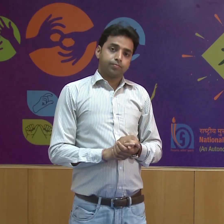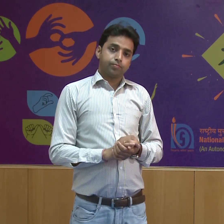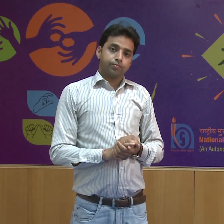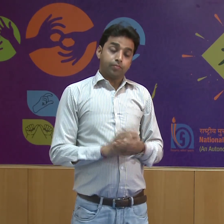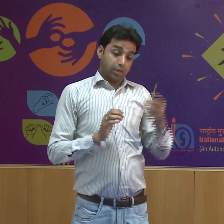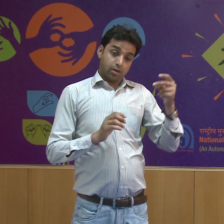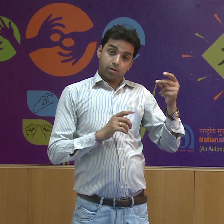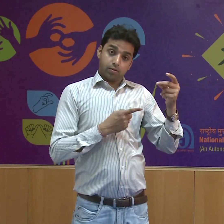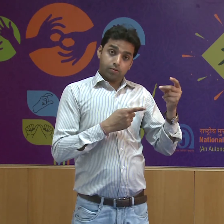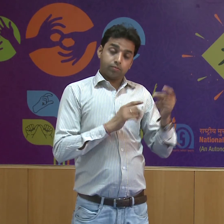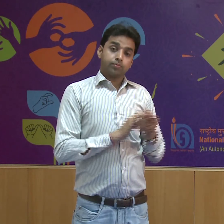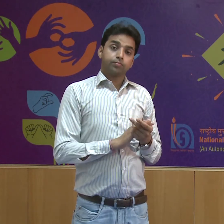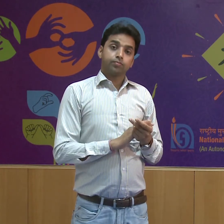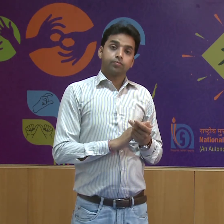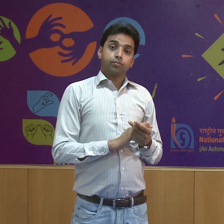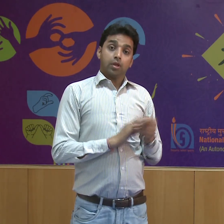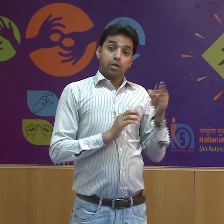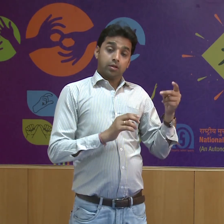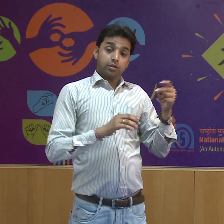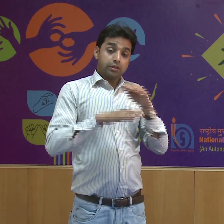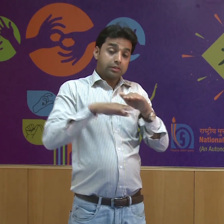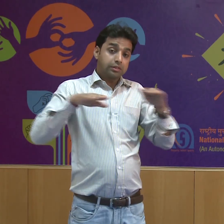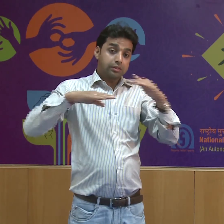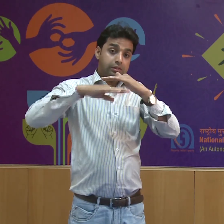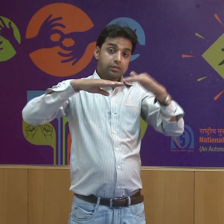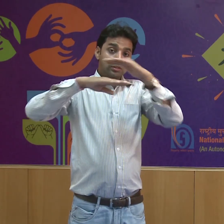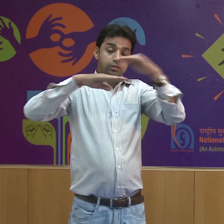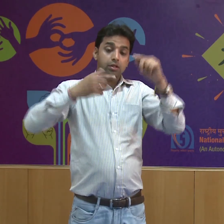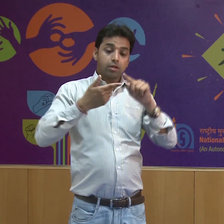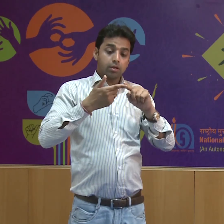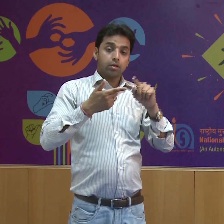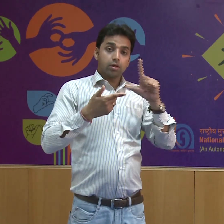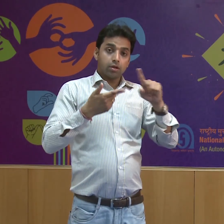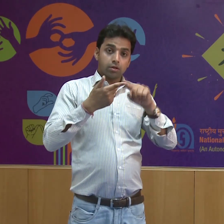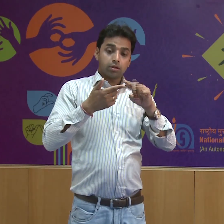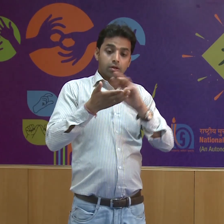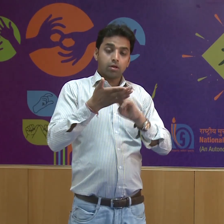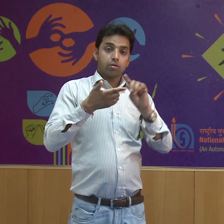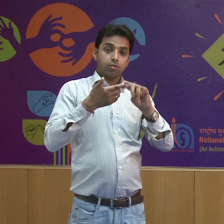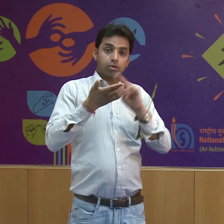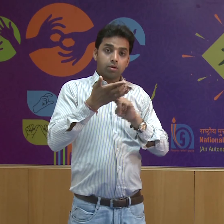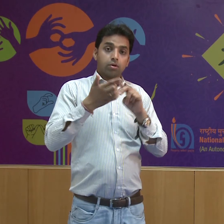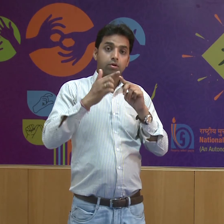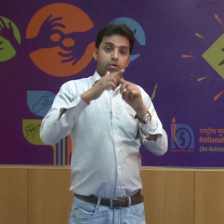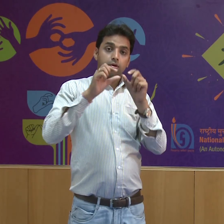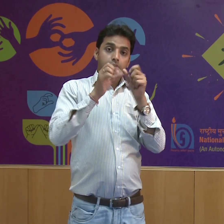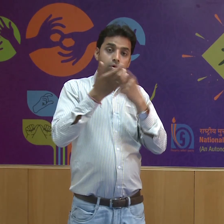Number 2, these levels are elementary level, secondary level and higher education